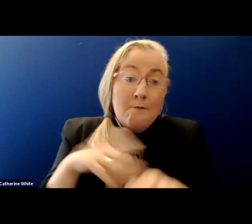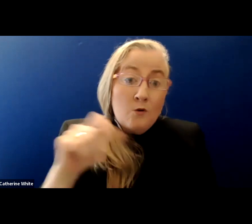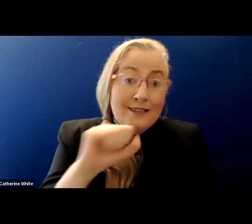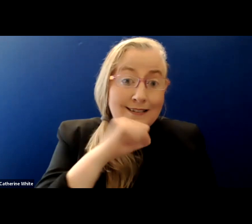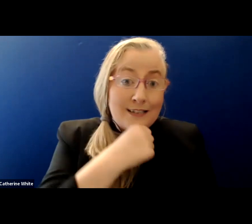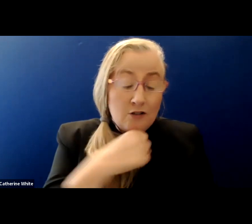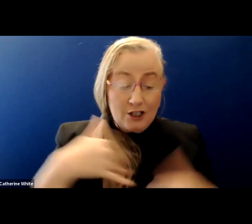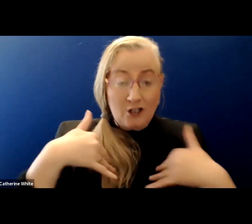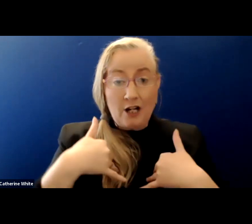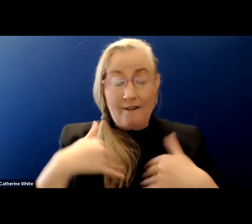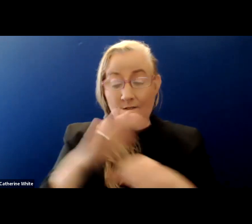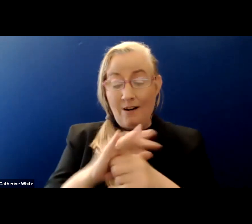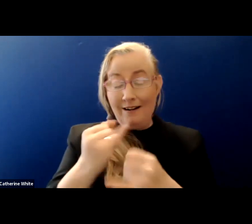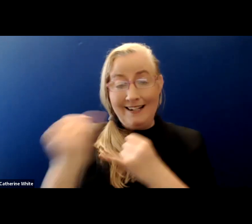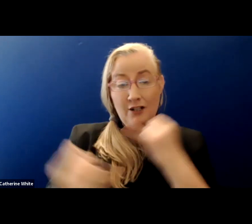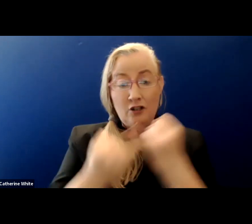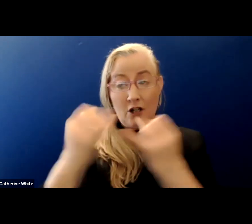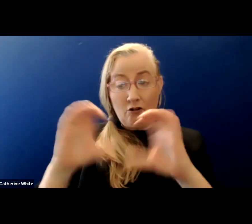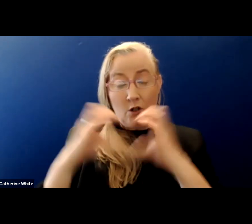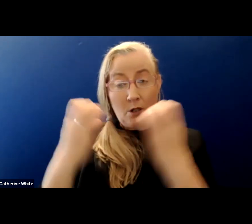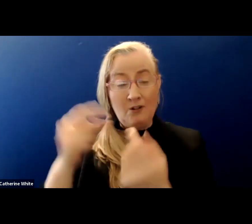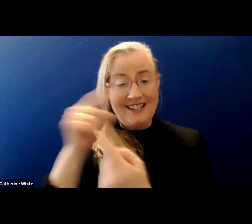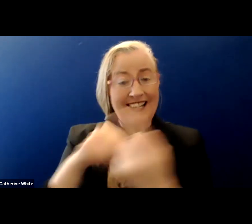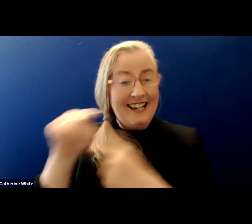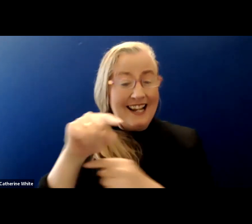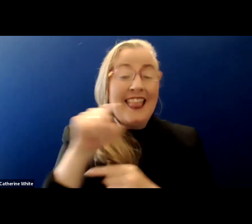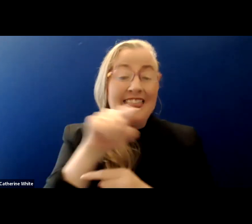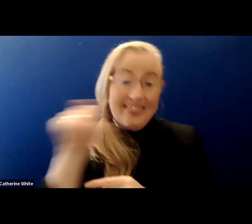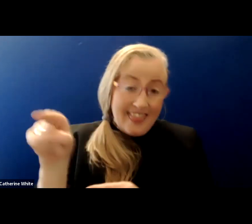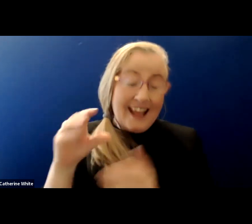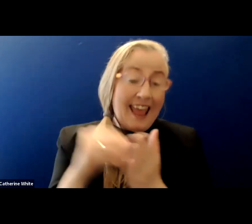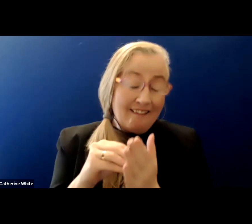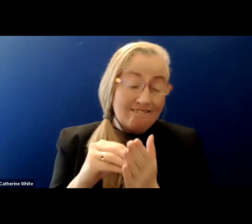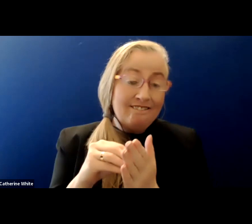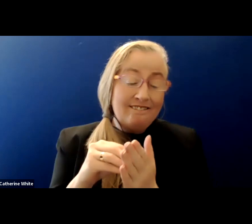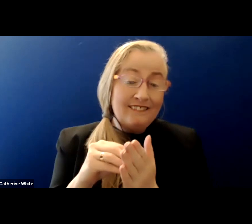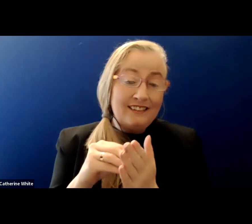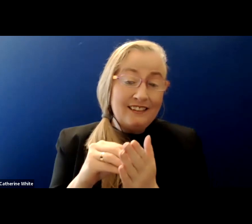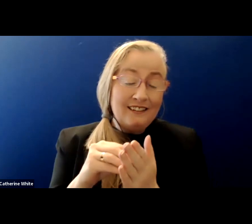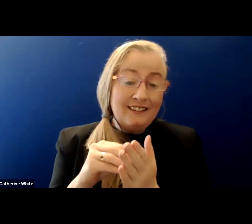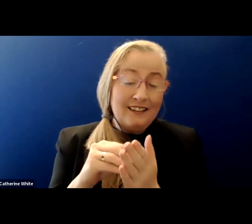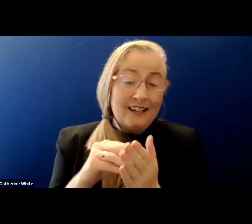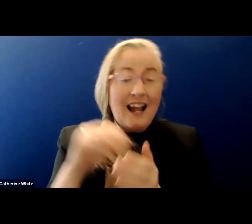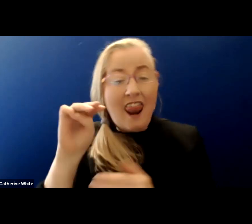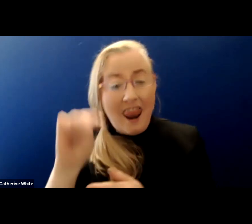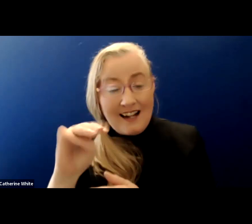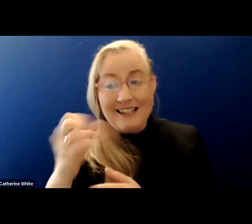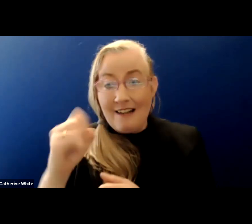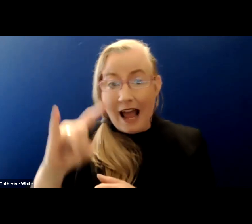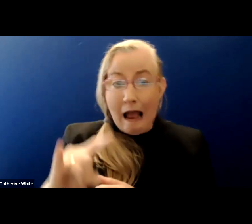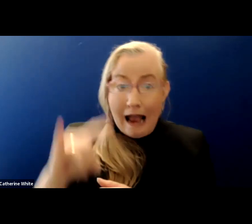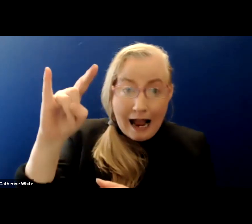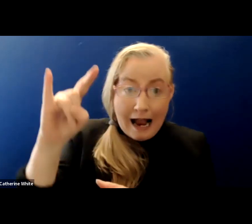the international community, who have inherently or are likely to have very high numbers